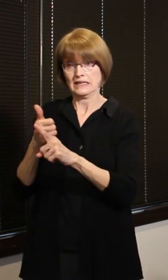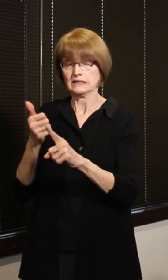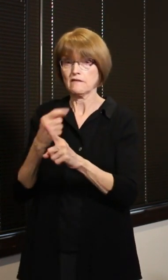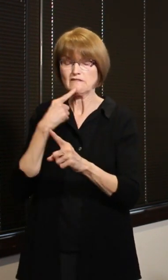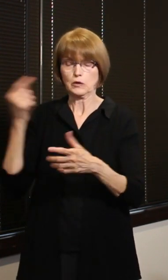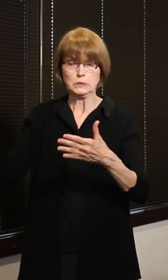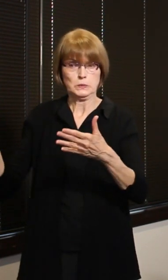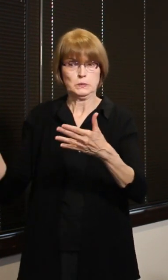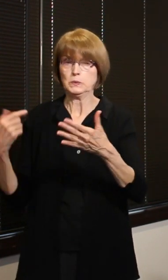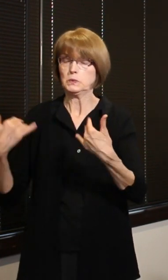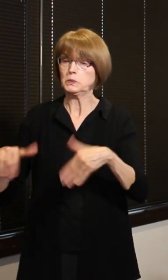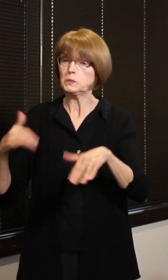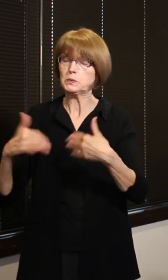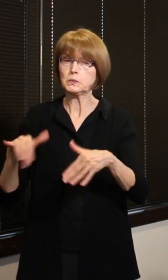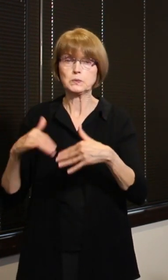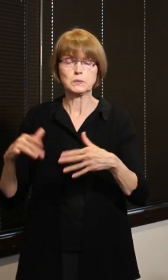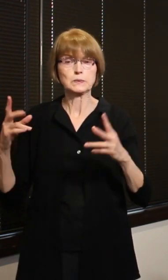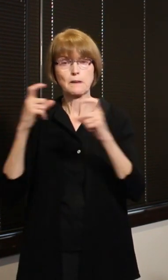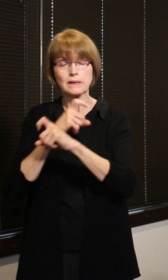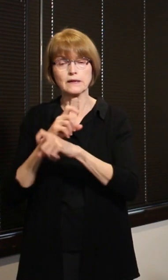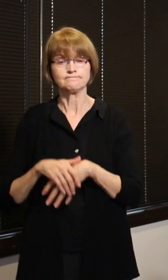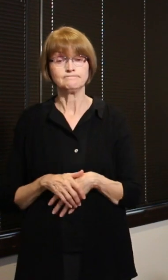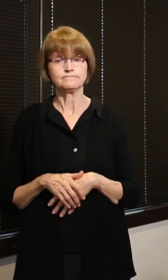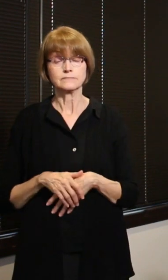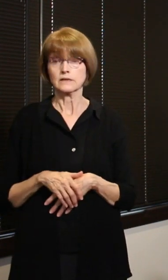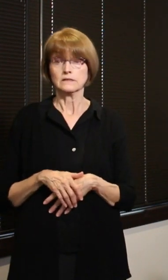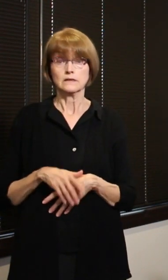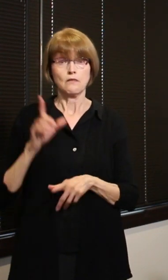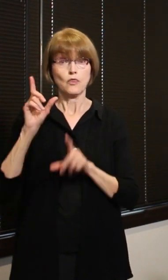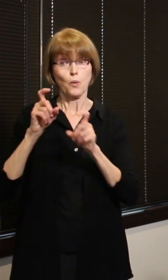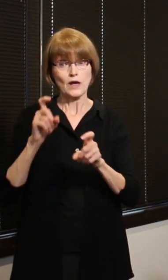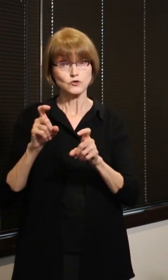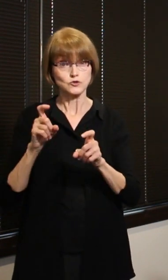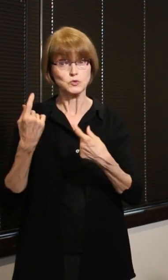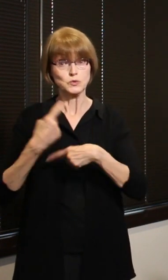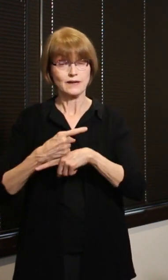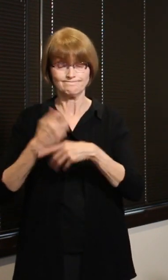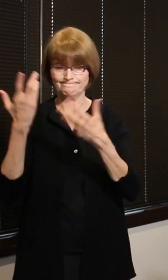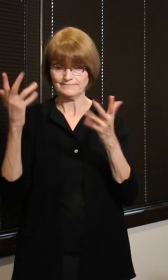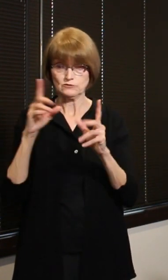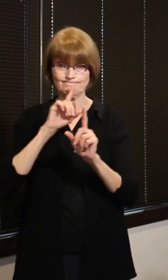plans. That concludes the list of questions we've received today from